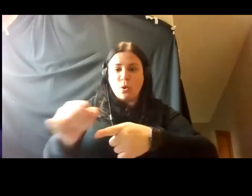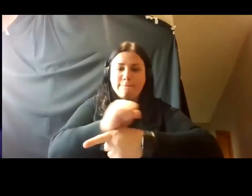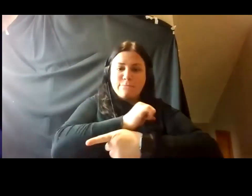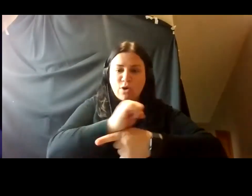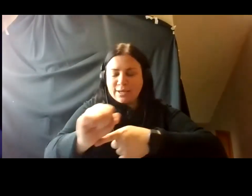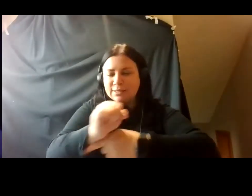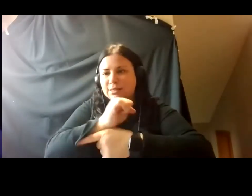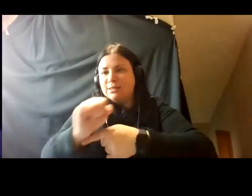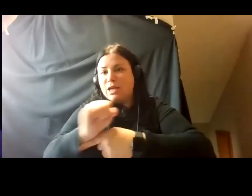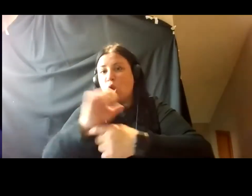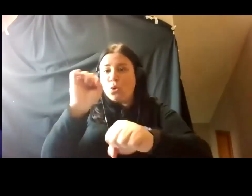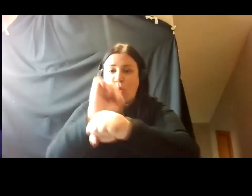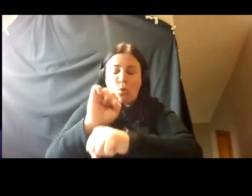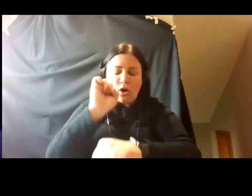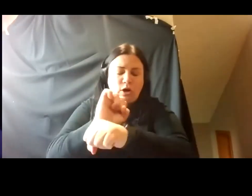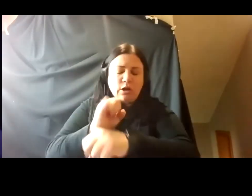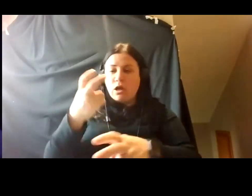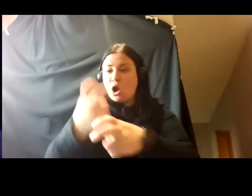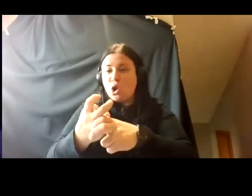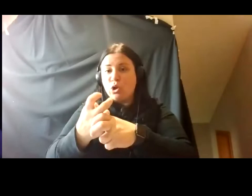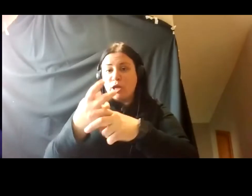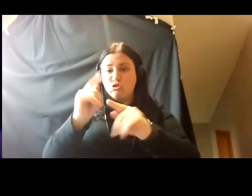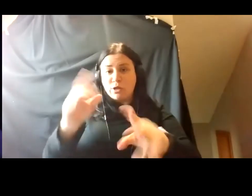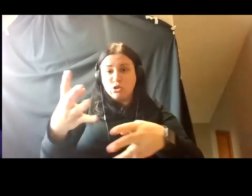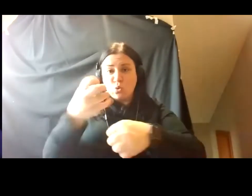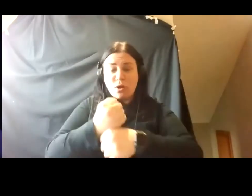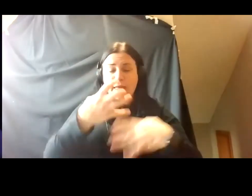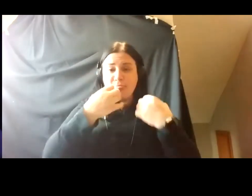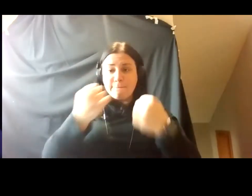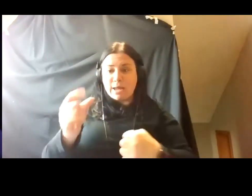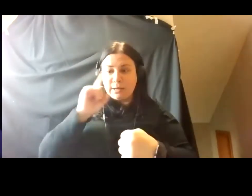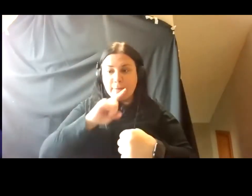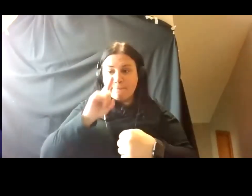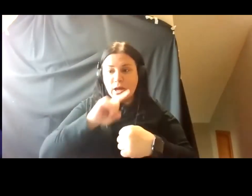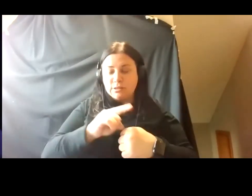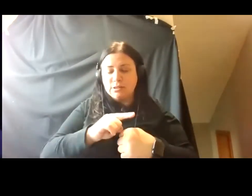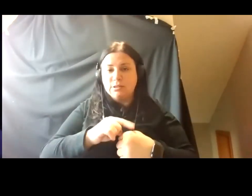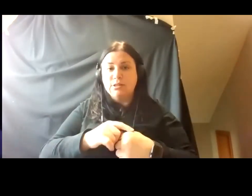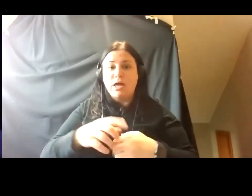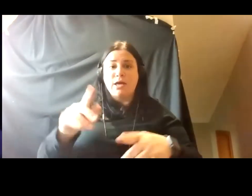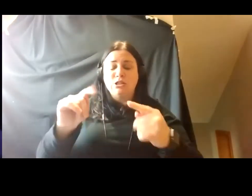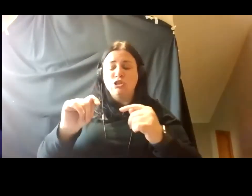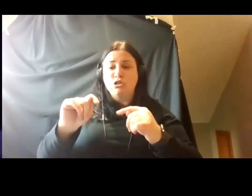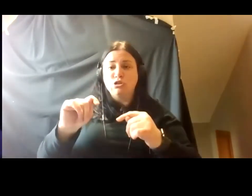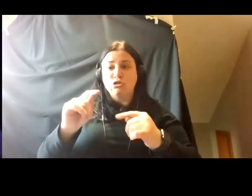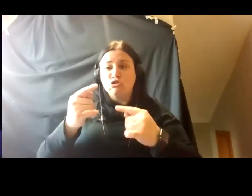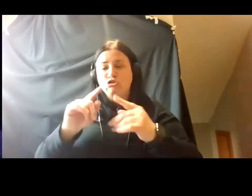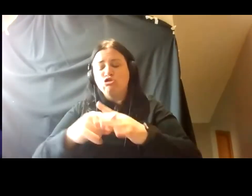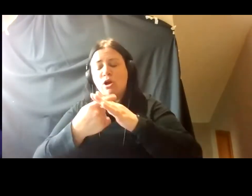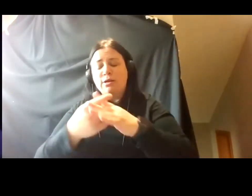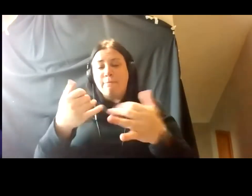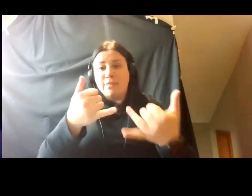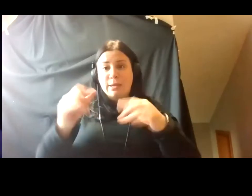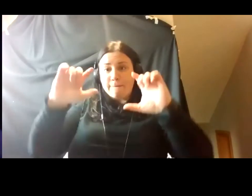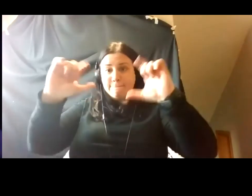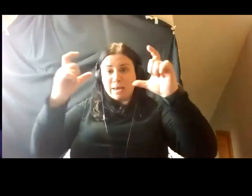that hard work to try to win that doll, win that Mighty Mouse, that I became delusional and started playing basketball, thinking I could win that Mighty Mouse. And I